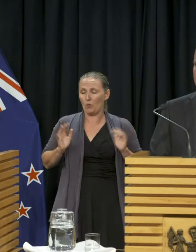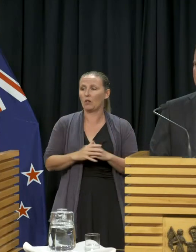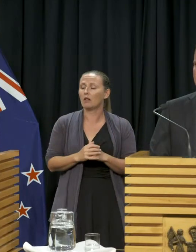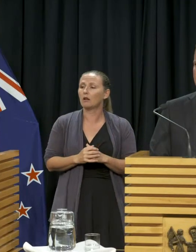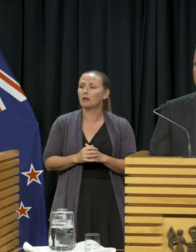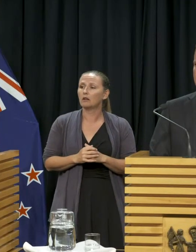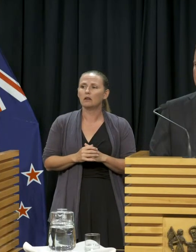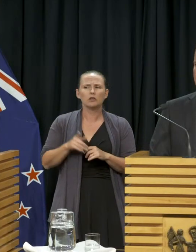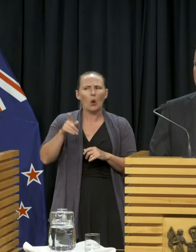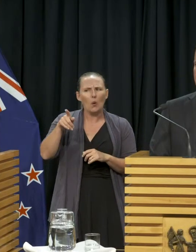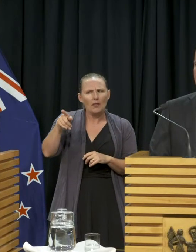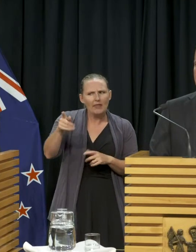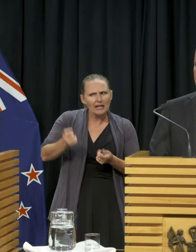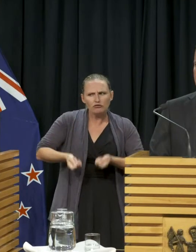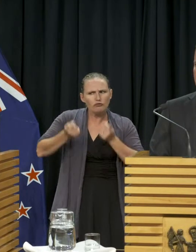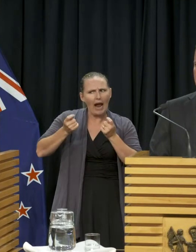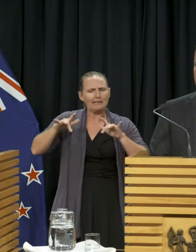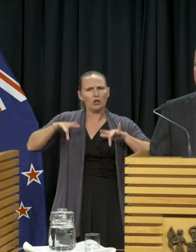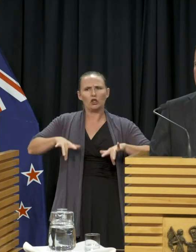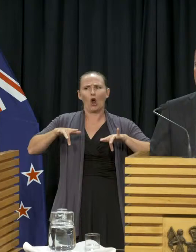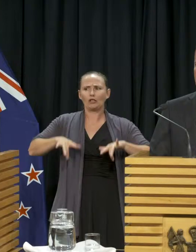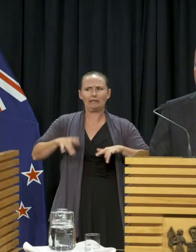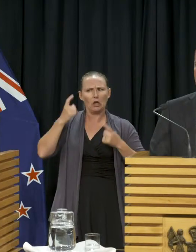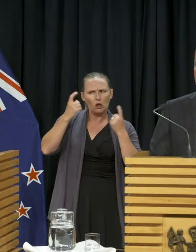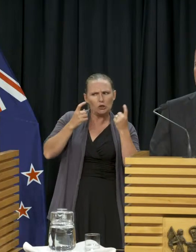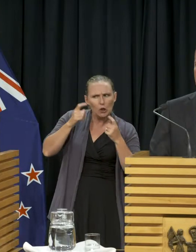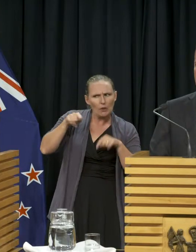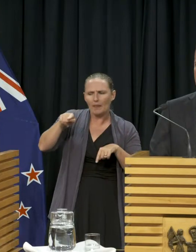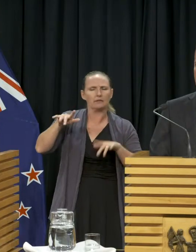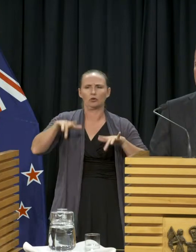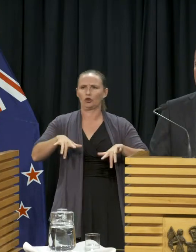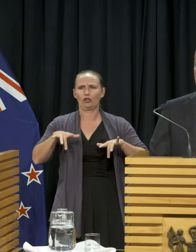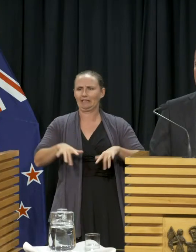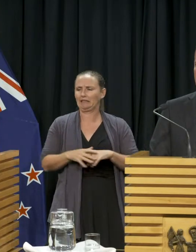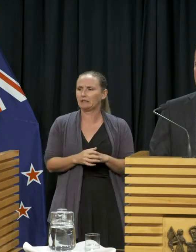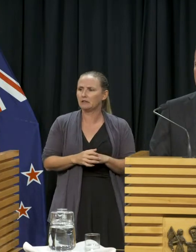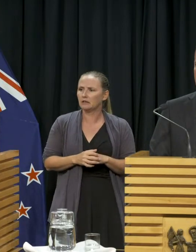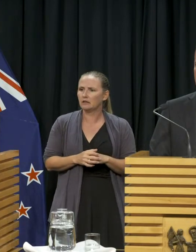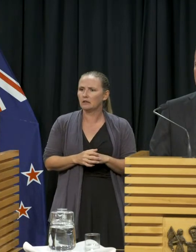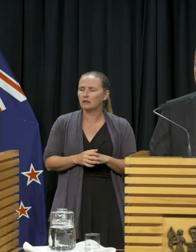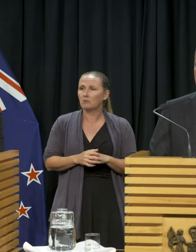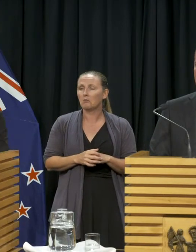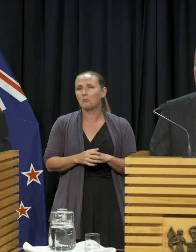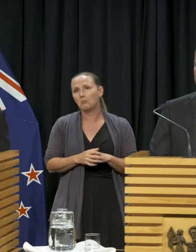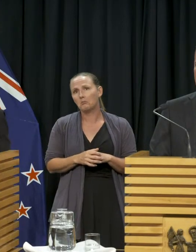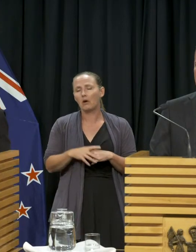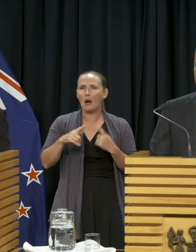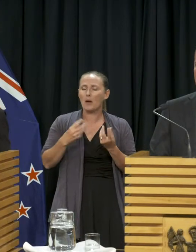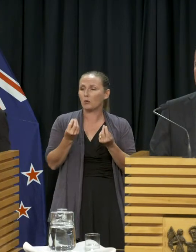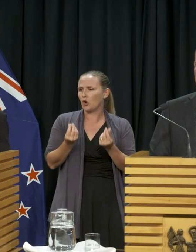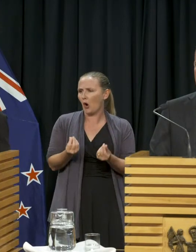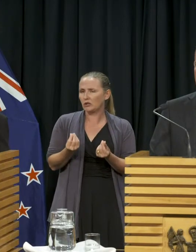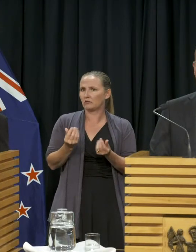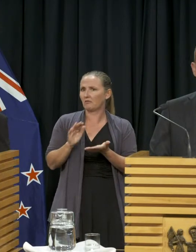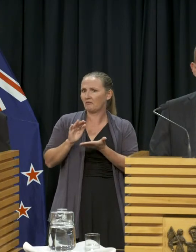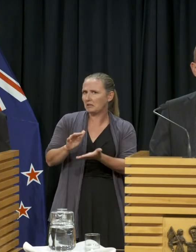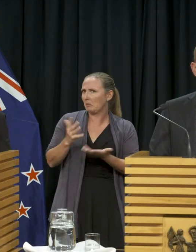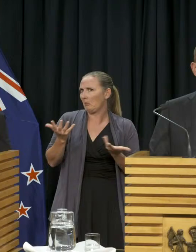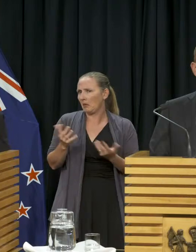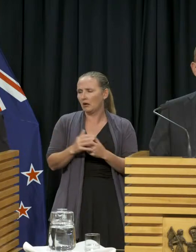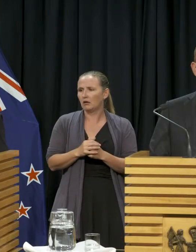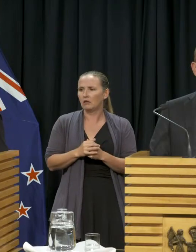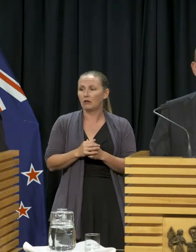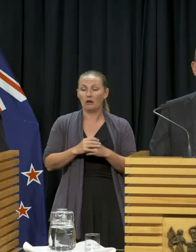being put to me. It's not an issue that's being raised with me directly around the abilities. I would like to see, I mean, for the most part, you do